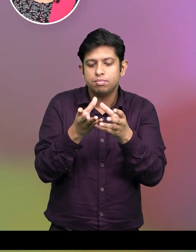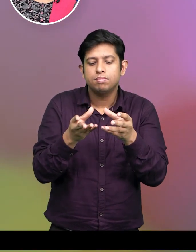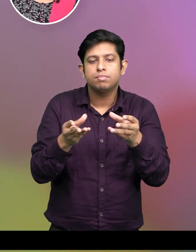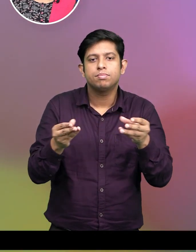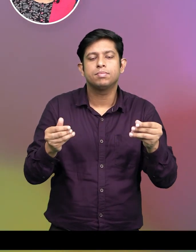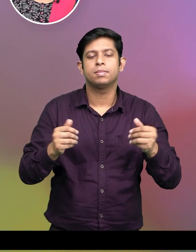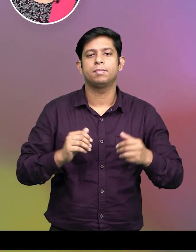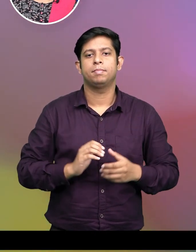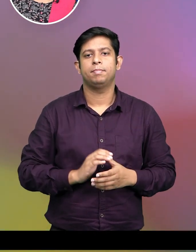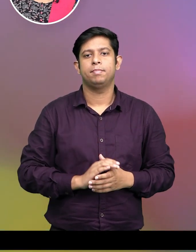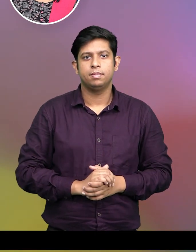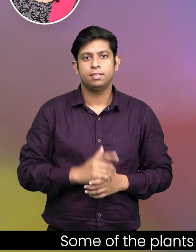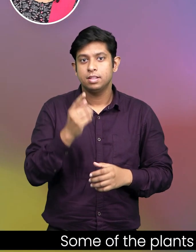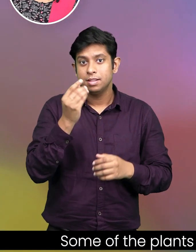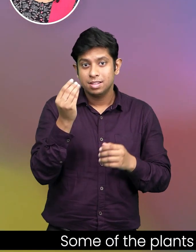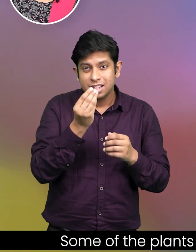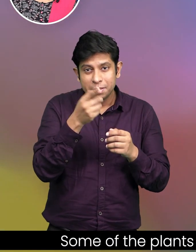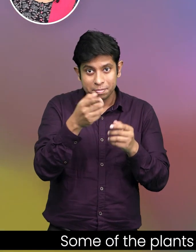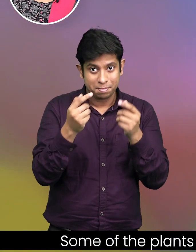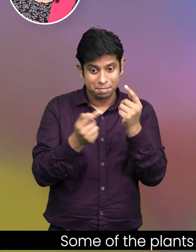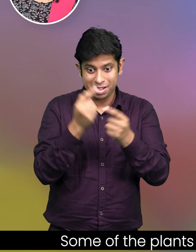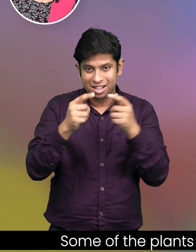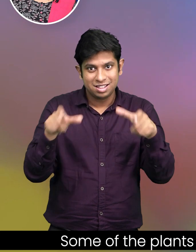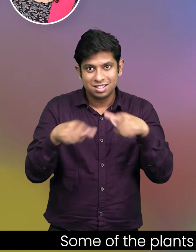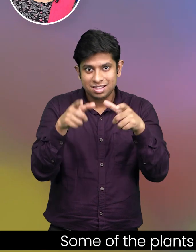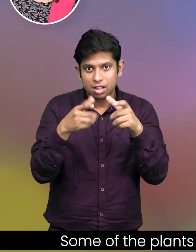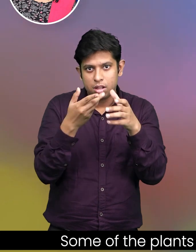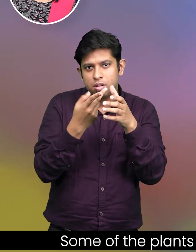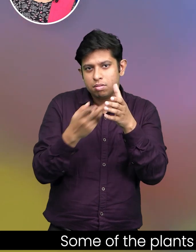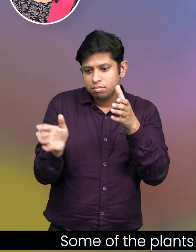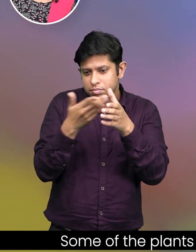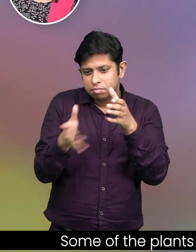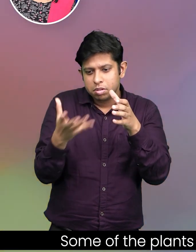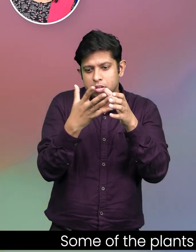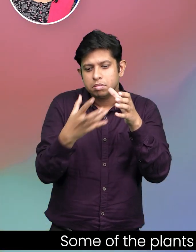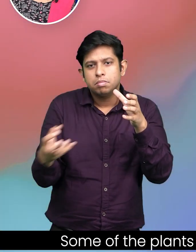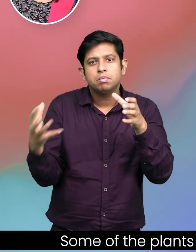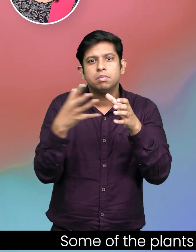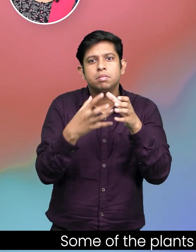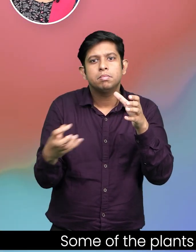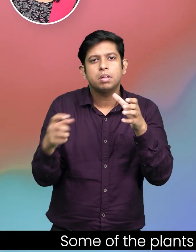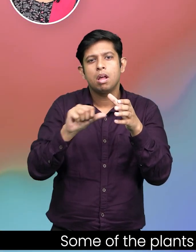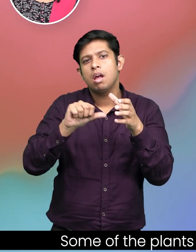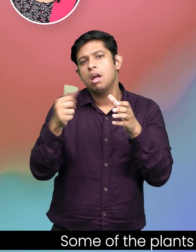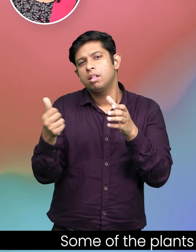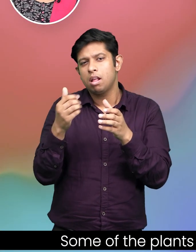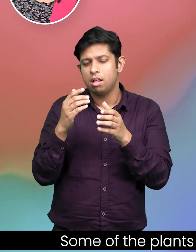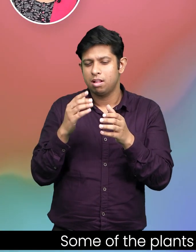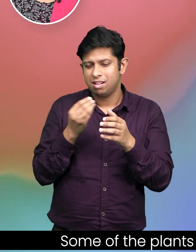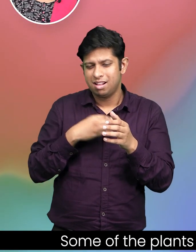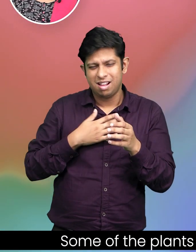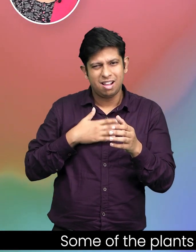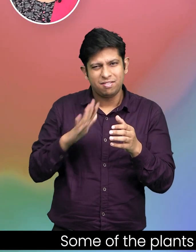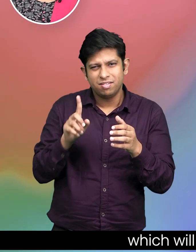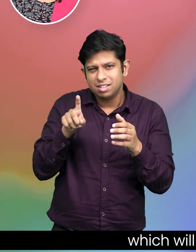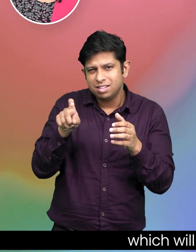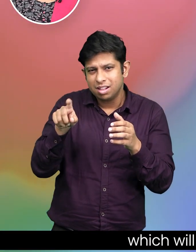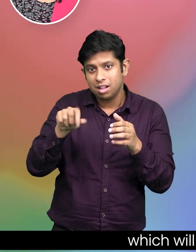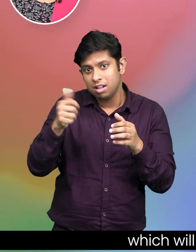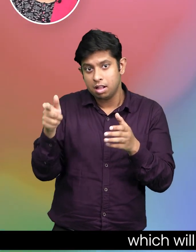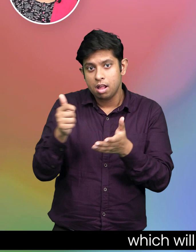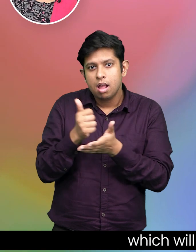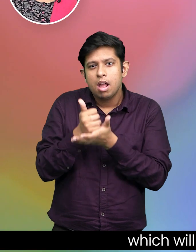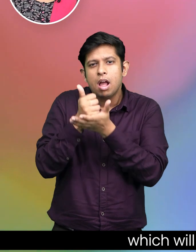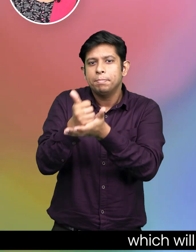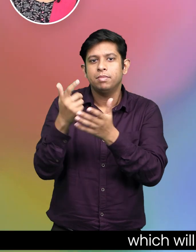recover from an injury. Some of the plants release attractants for other organisms which